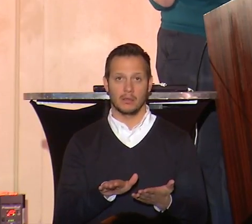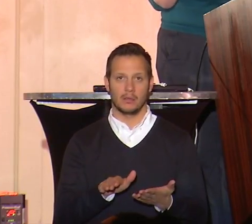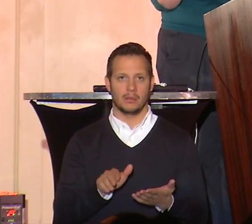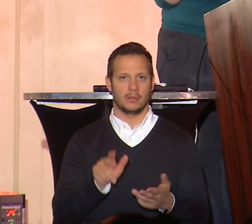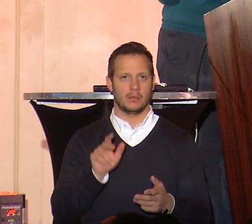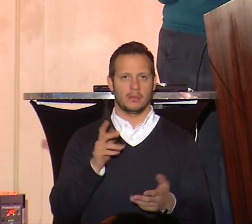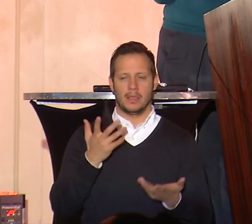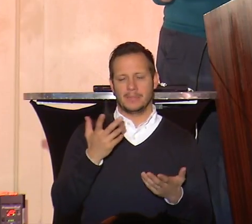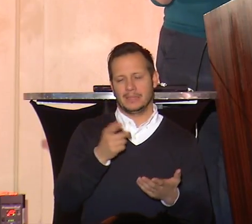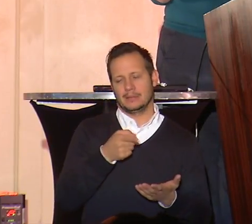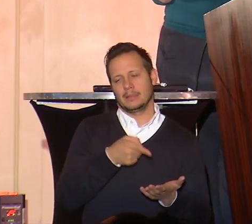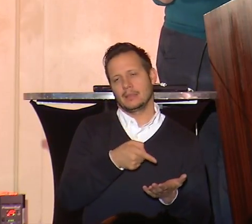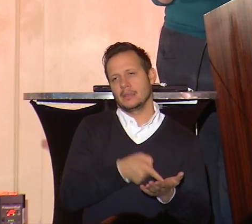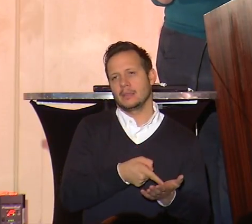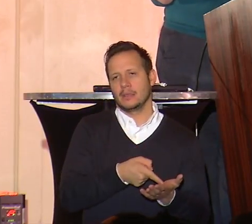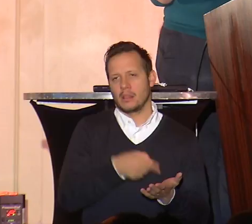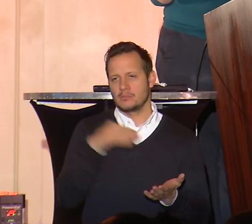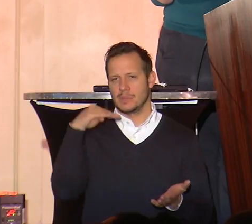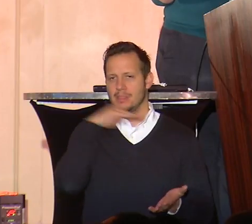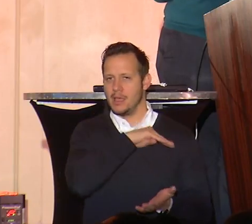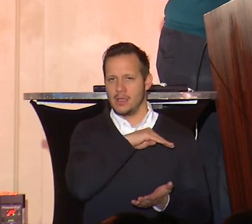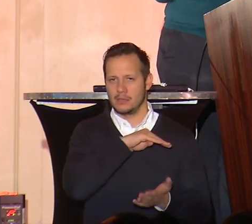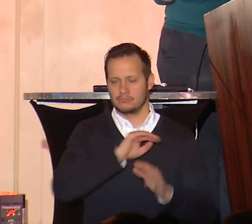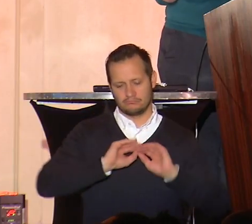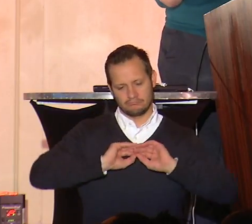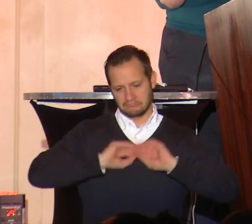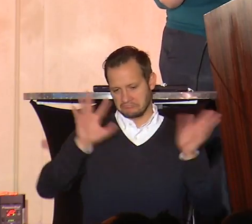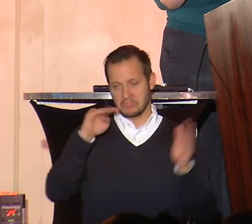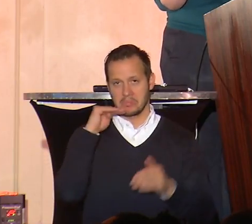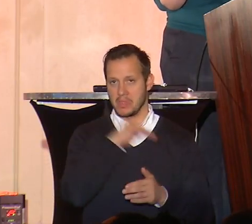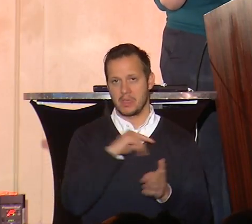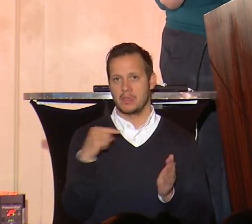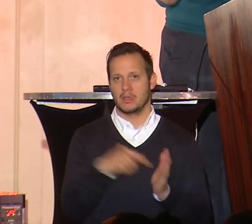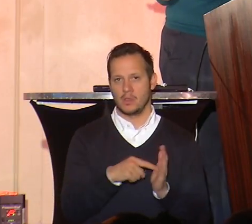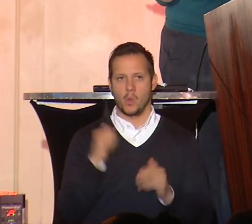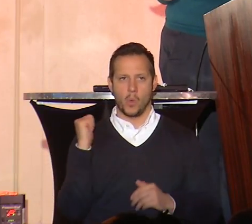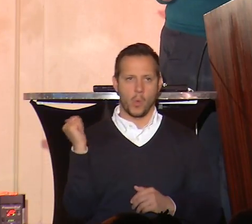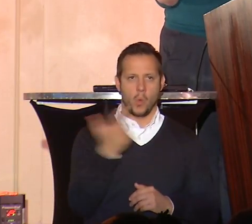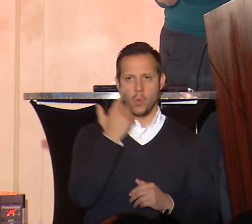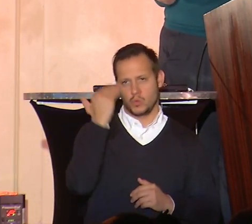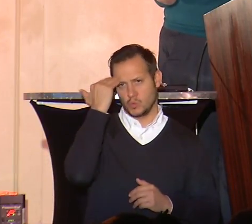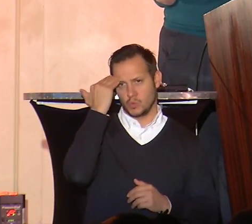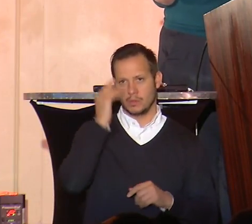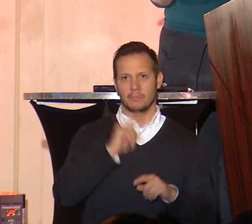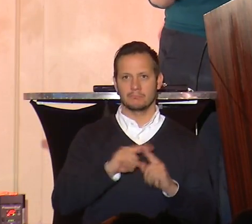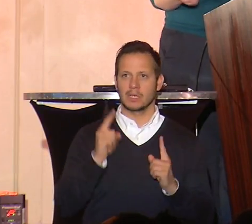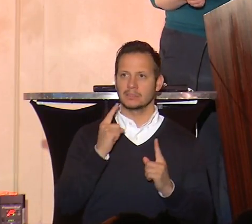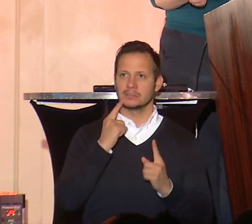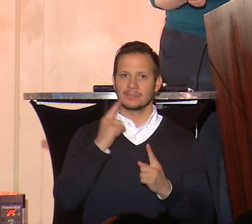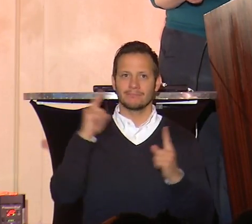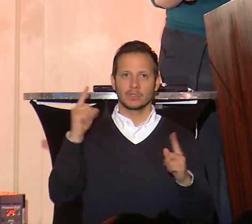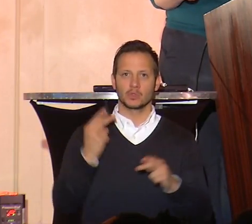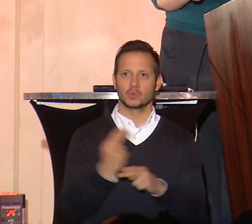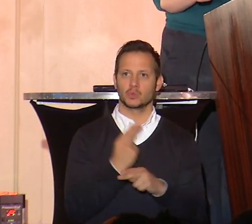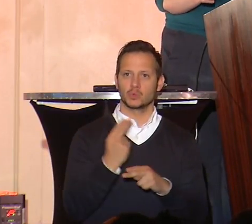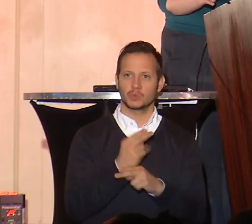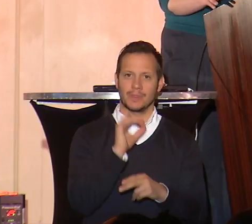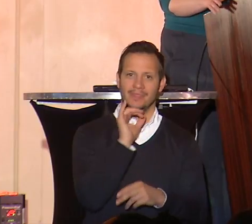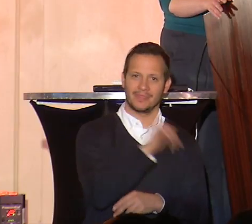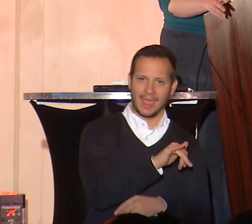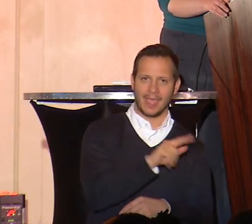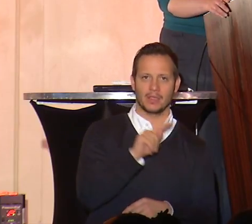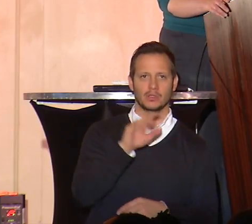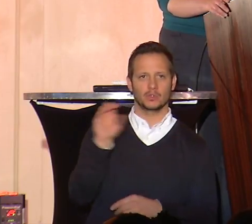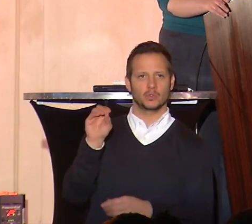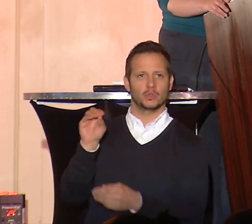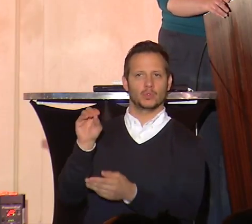completely debunked. It was called a lie, right? We all knew it was a lie, and yet it was successfully used to derail some important